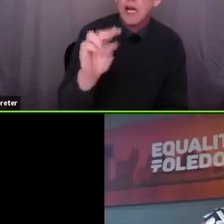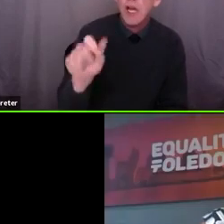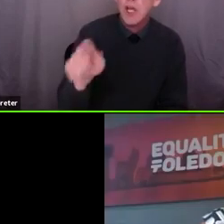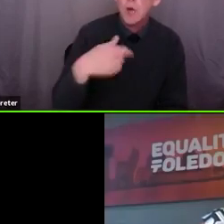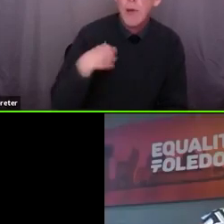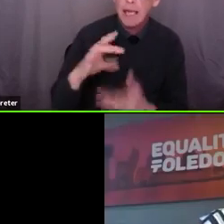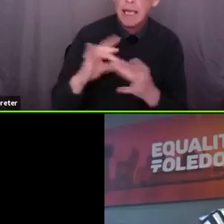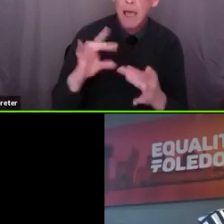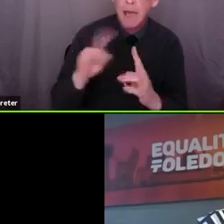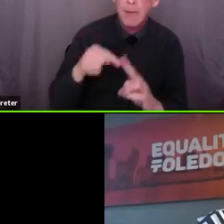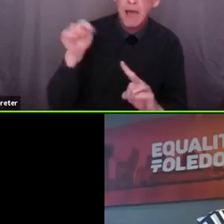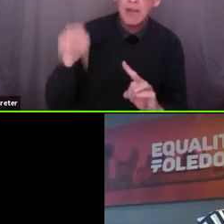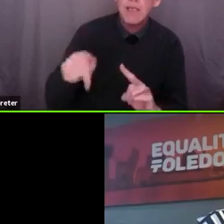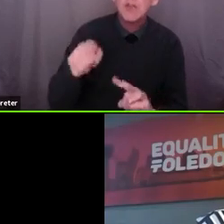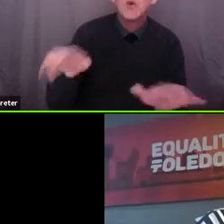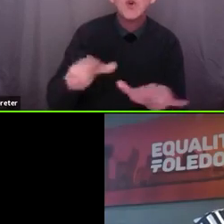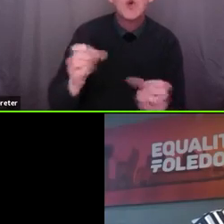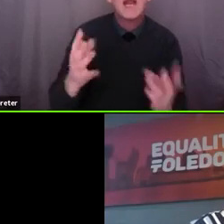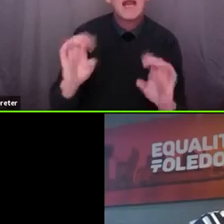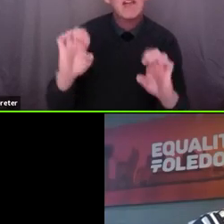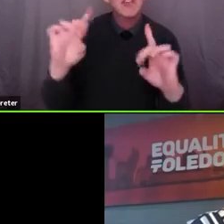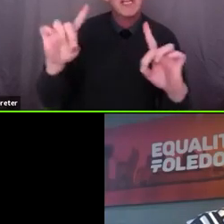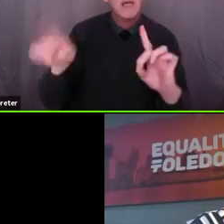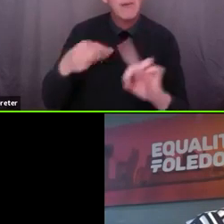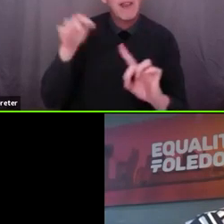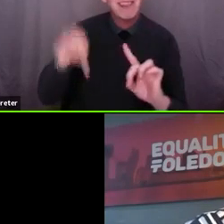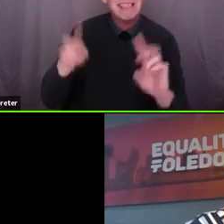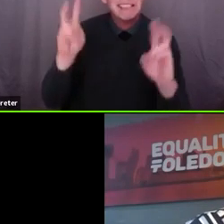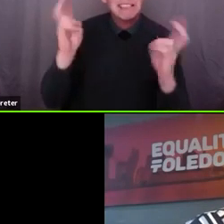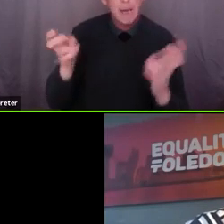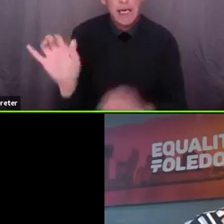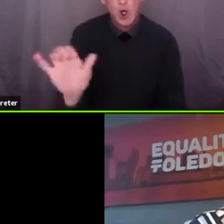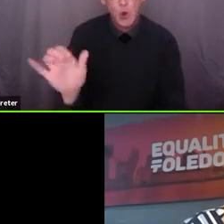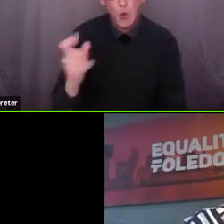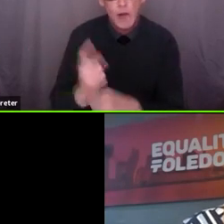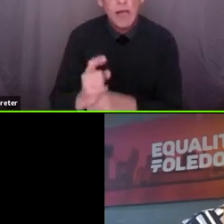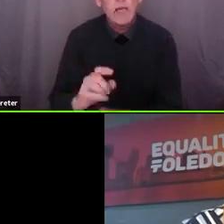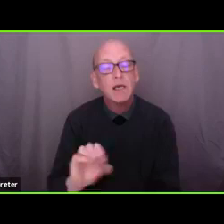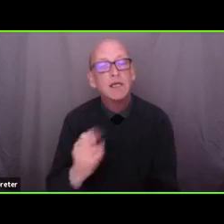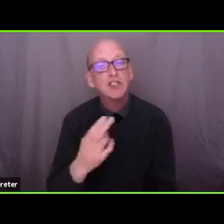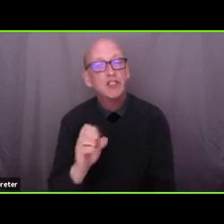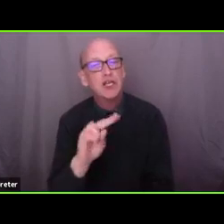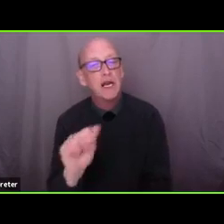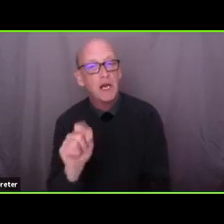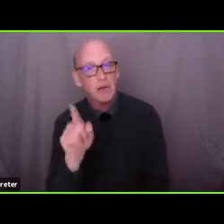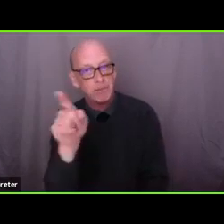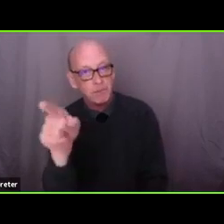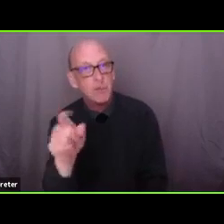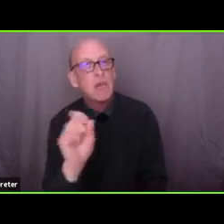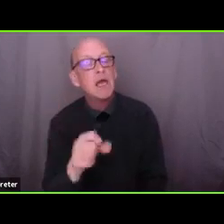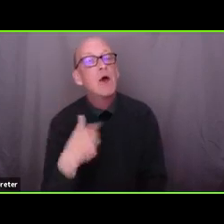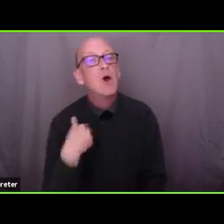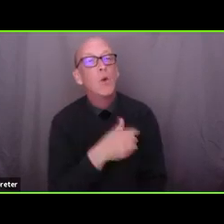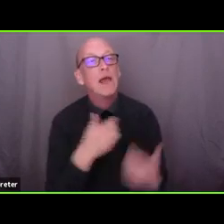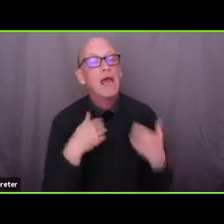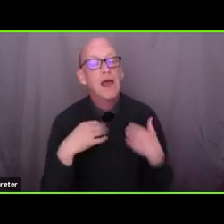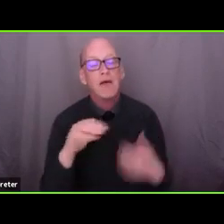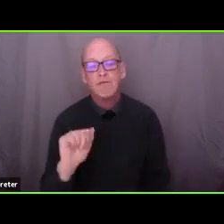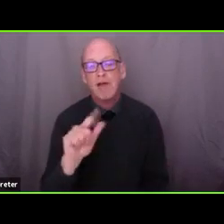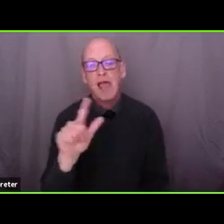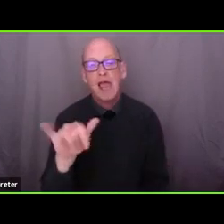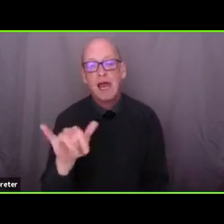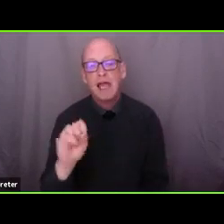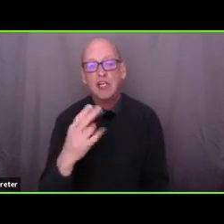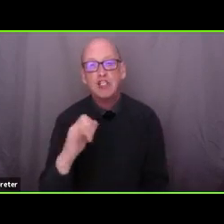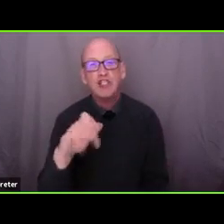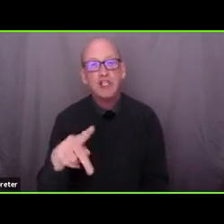too. You guys do an awful lot of educating on this particular topic. Yes, we actually do have an allyship training that